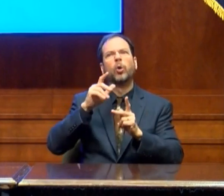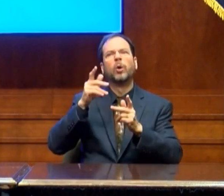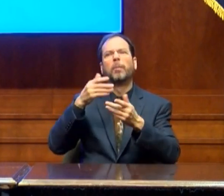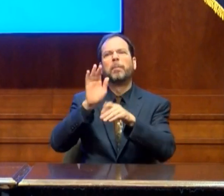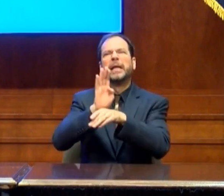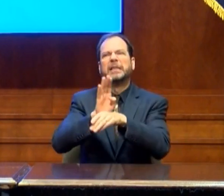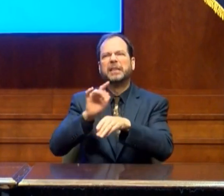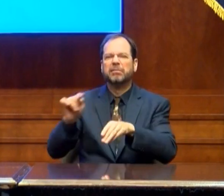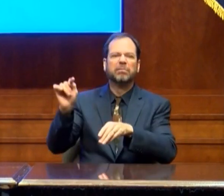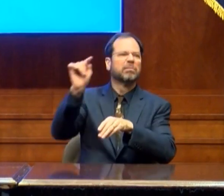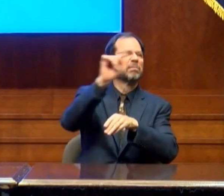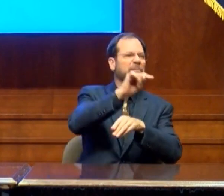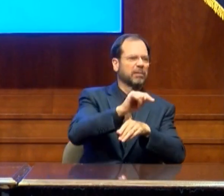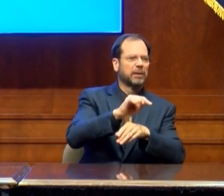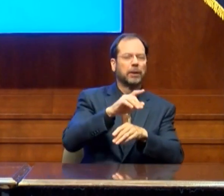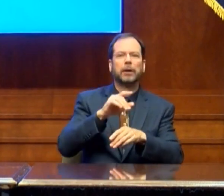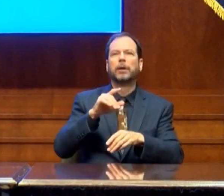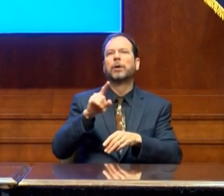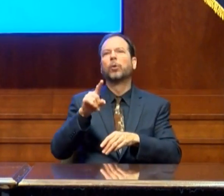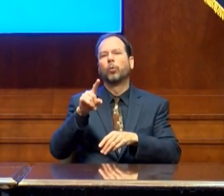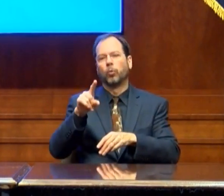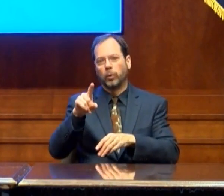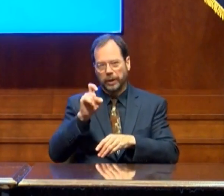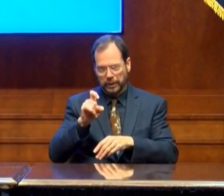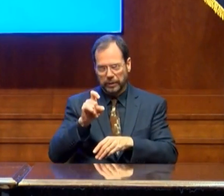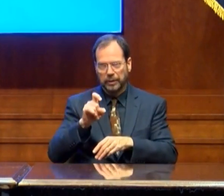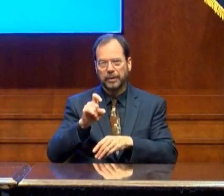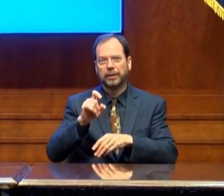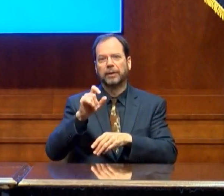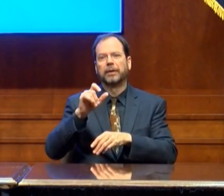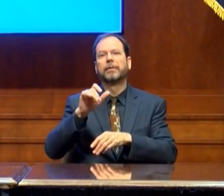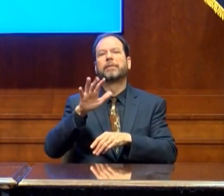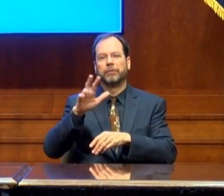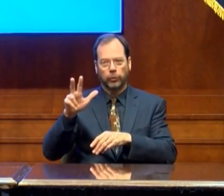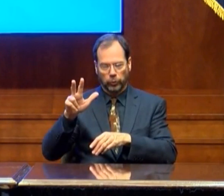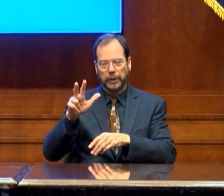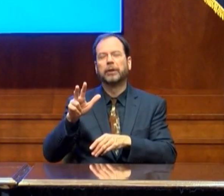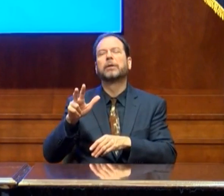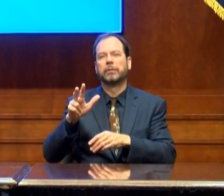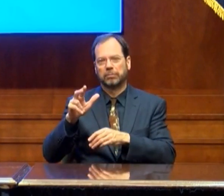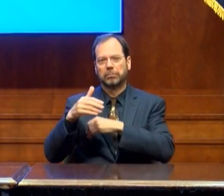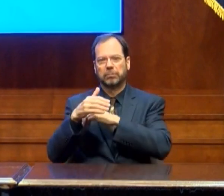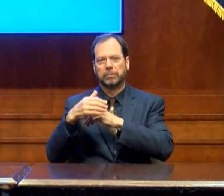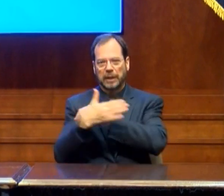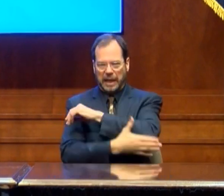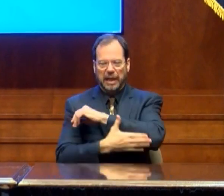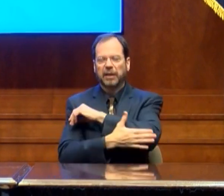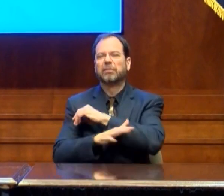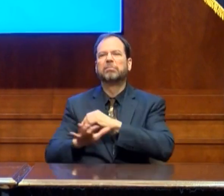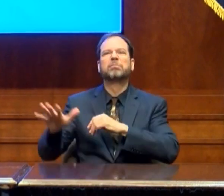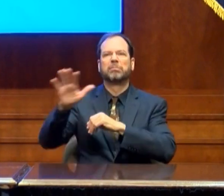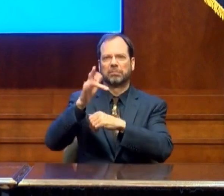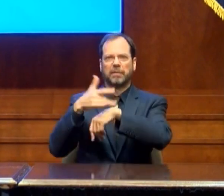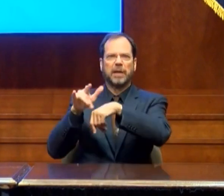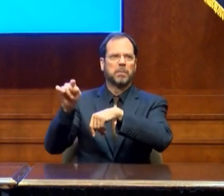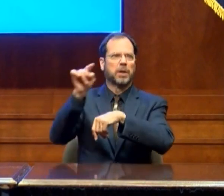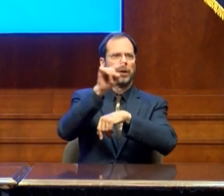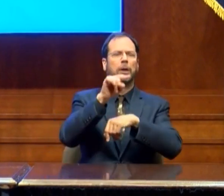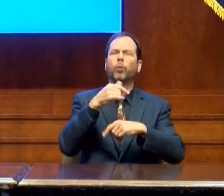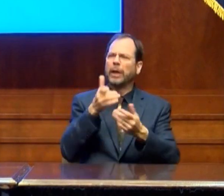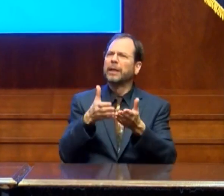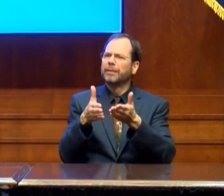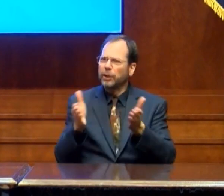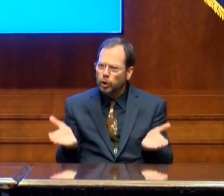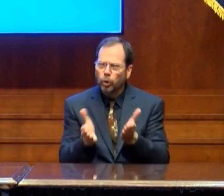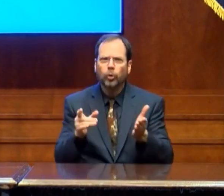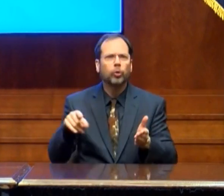open in 153 counties around the state of Texas. We urge all of our essential workers to